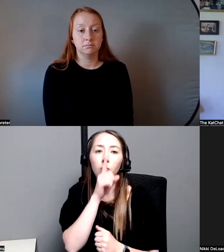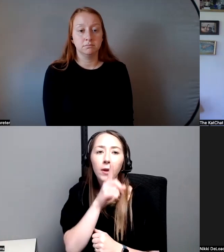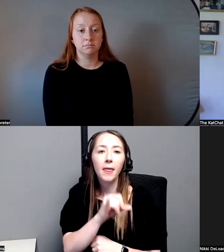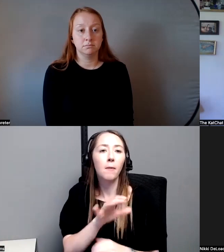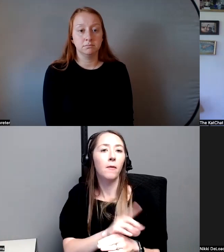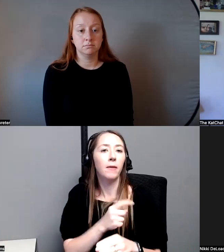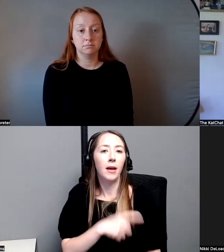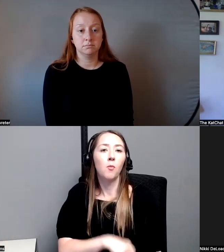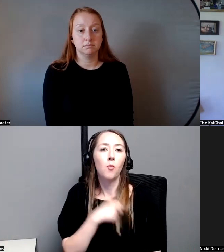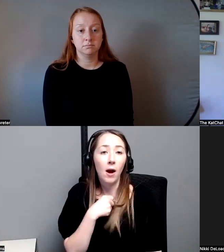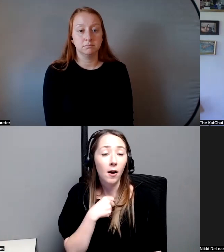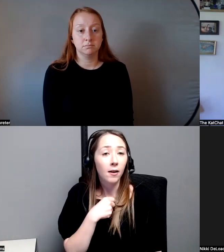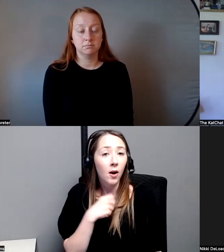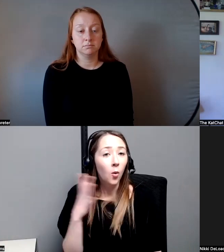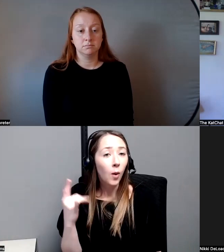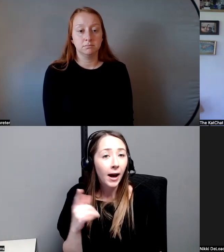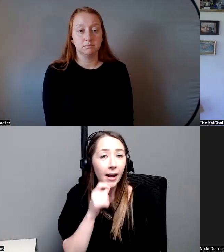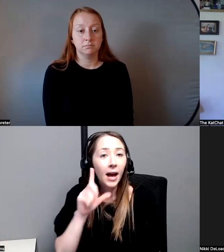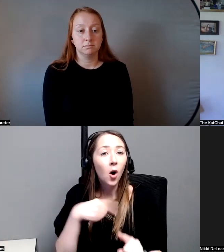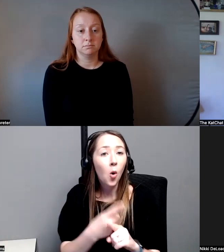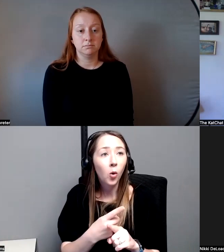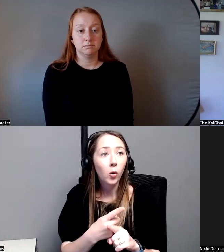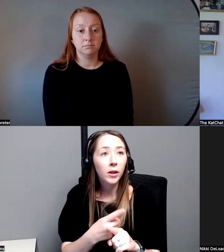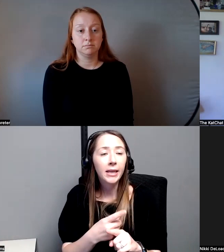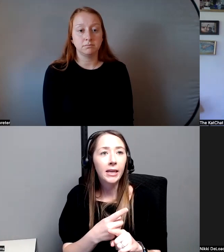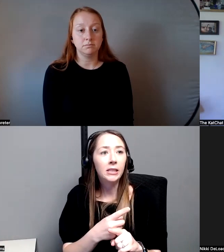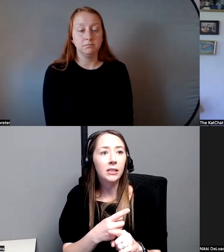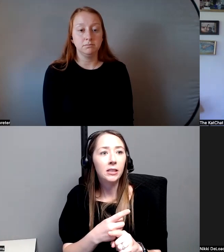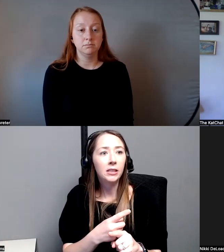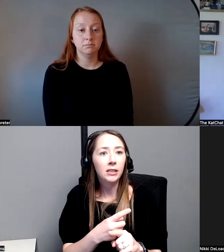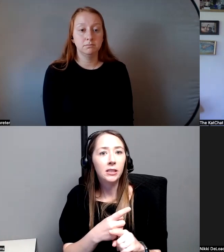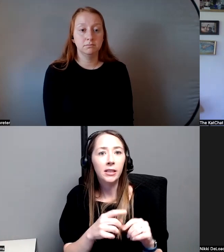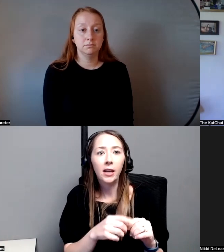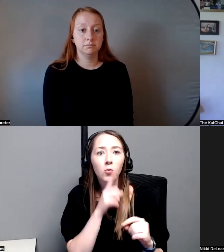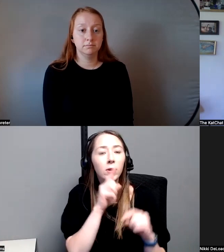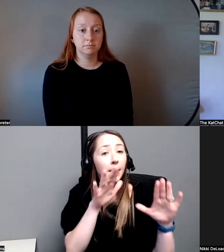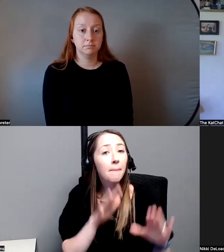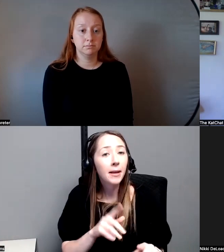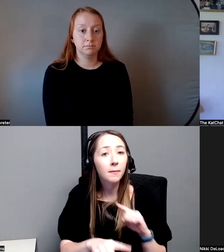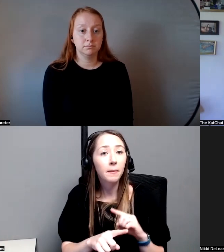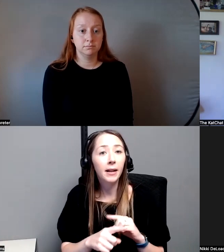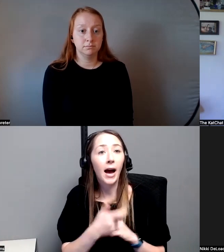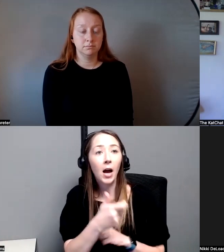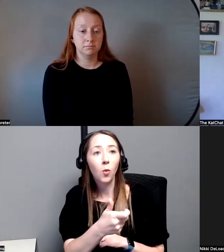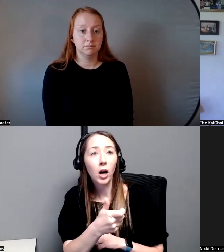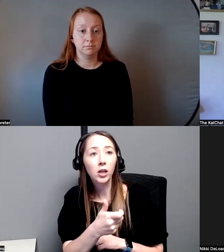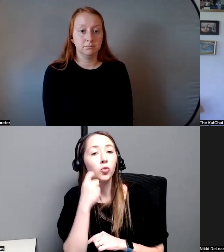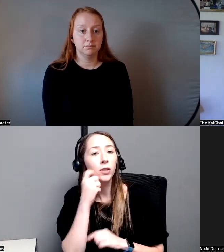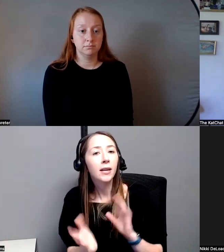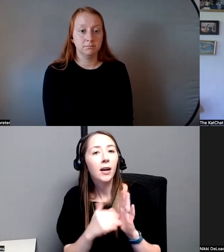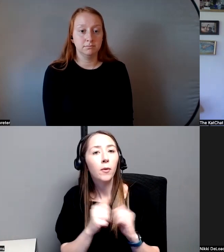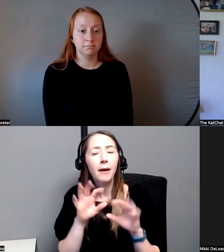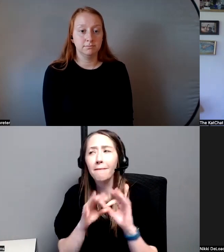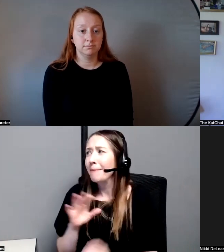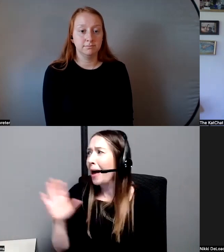because not only did it turn out so well, I actually rewatched it with my family not that long ago. And I was like,